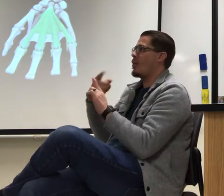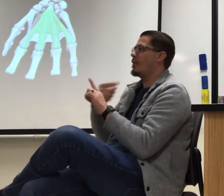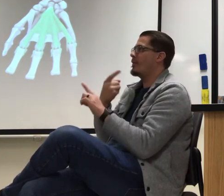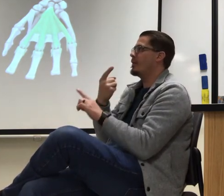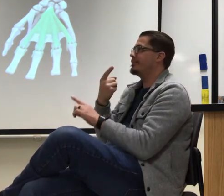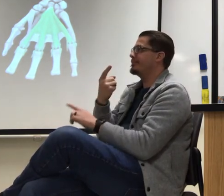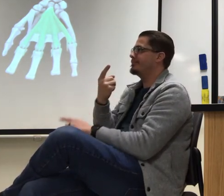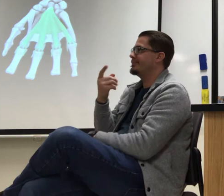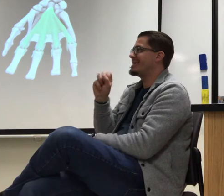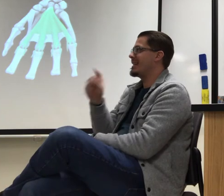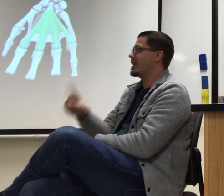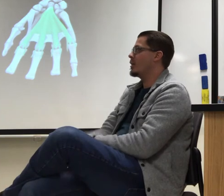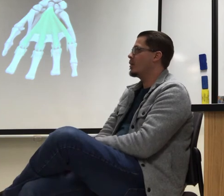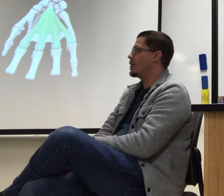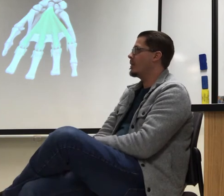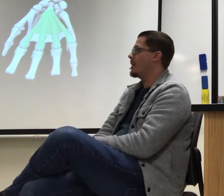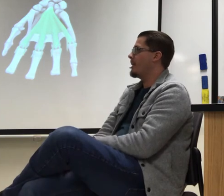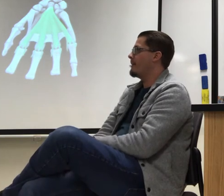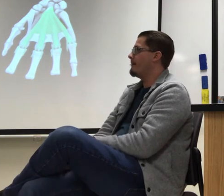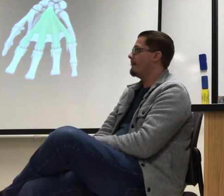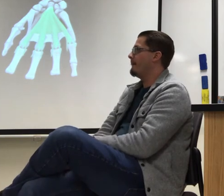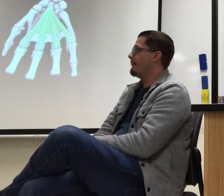aponeurosis.